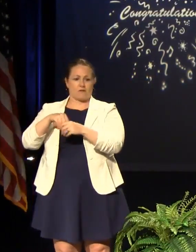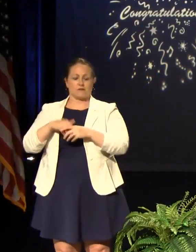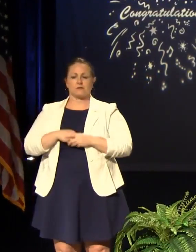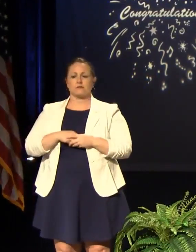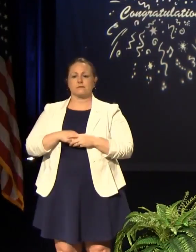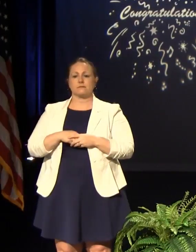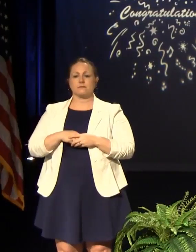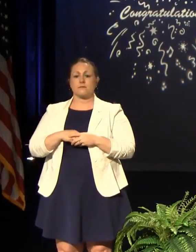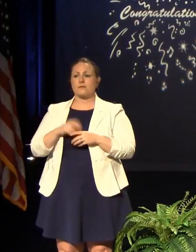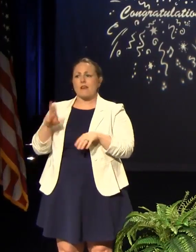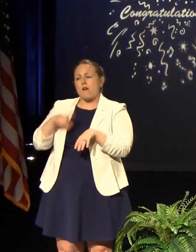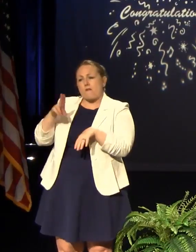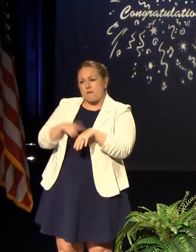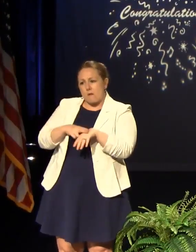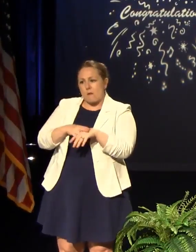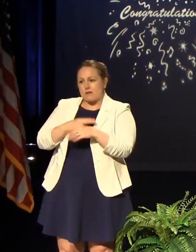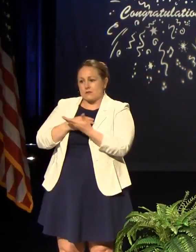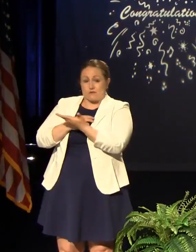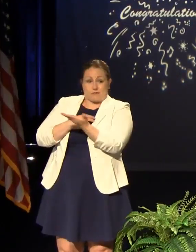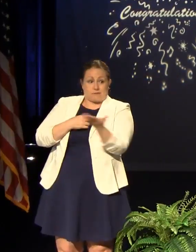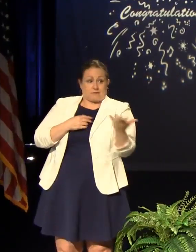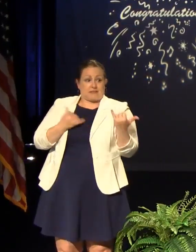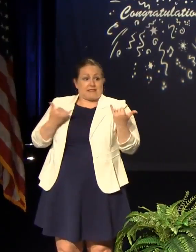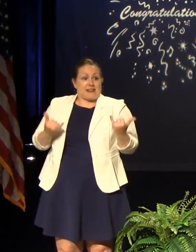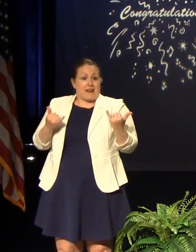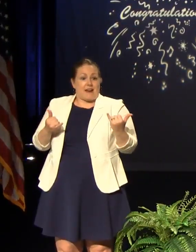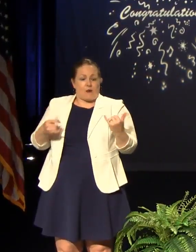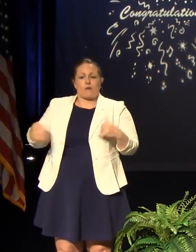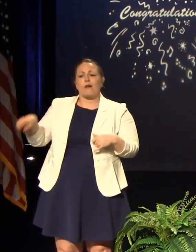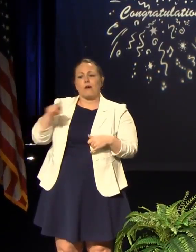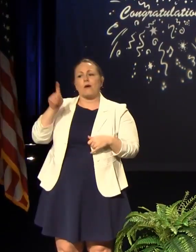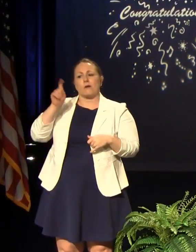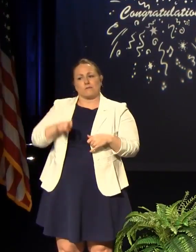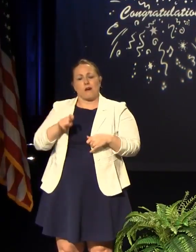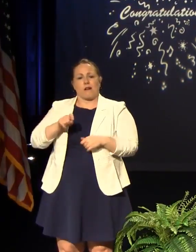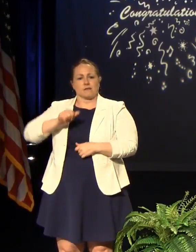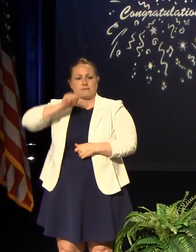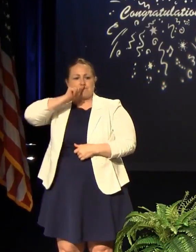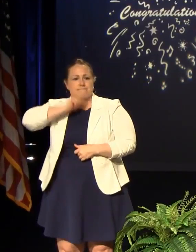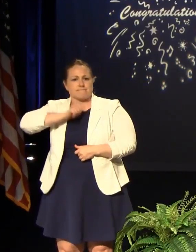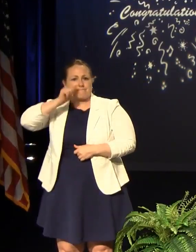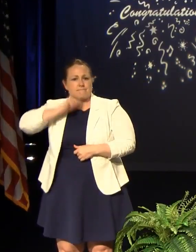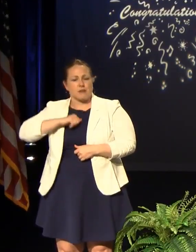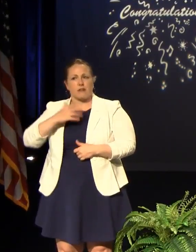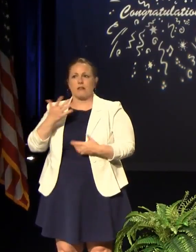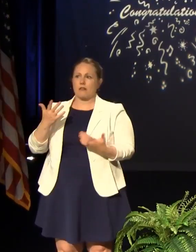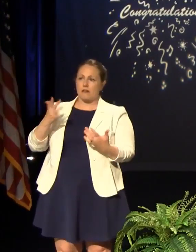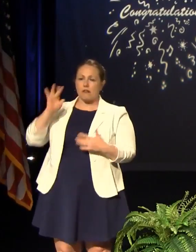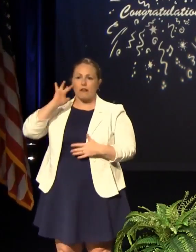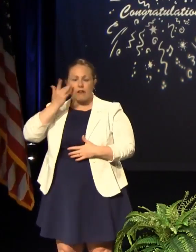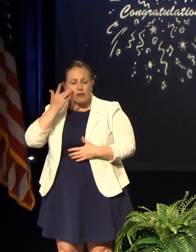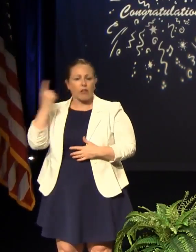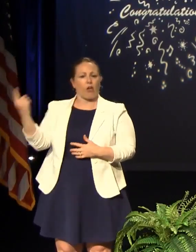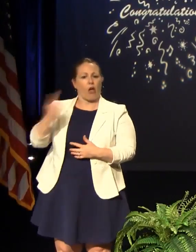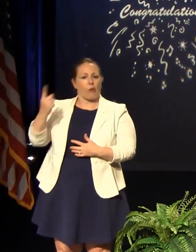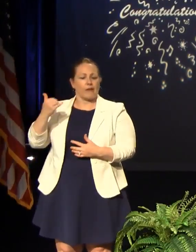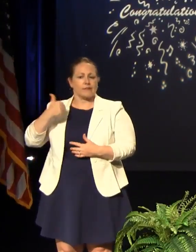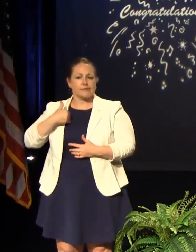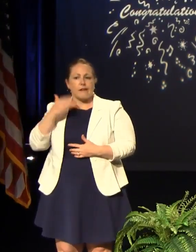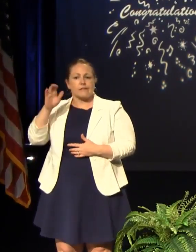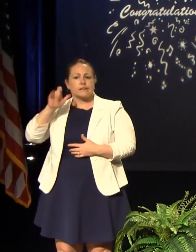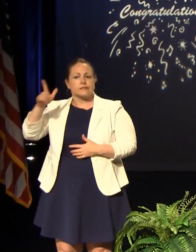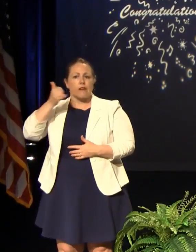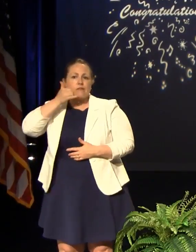course, all of you have to endure now carrying a cell phone in your hand or your pocket or